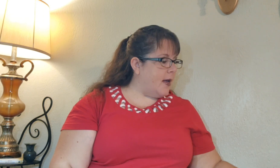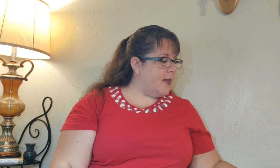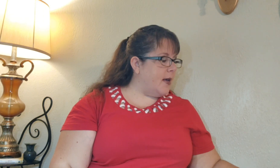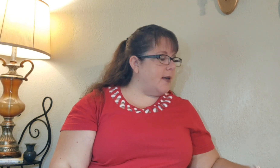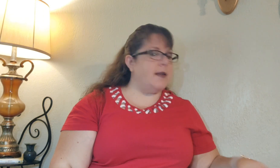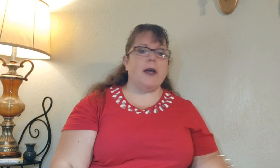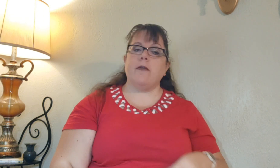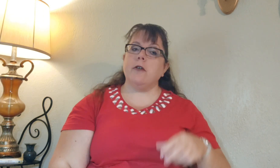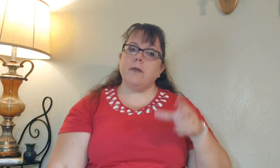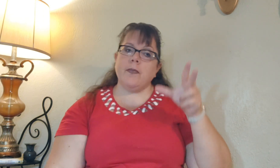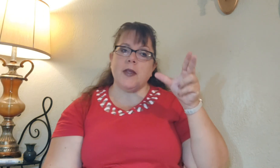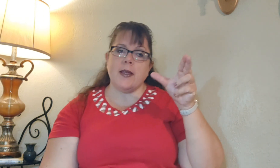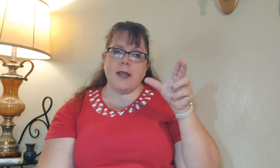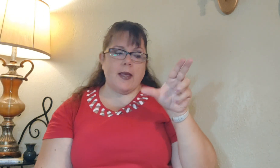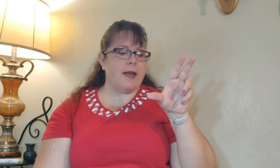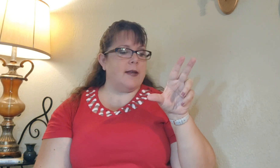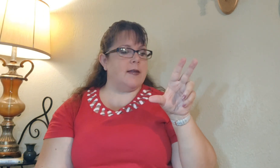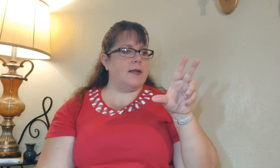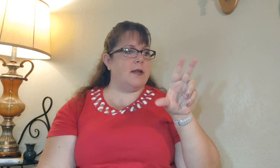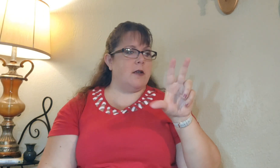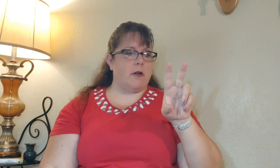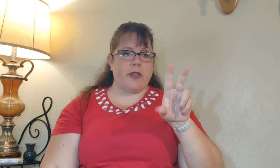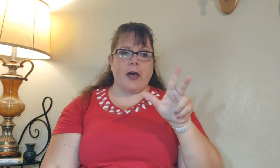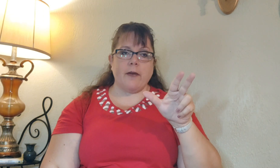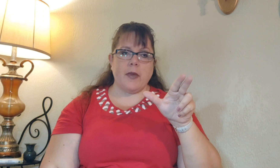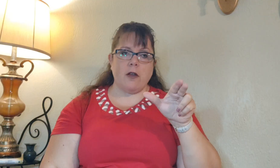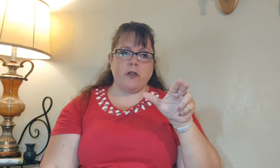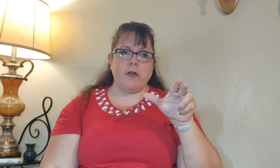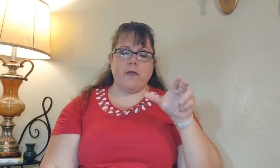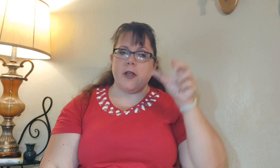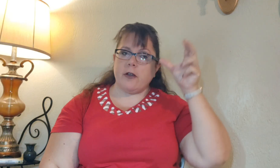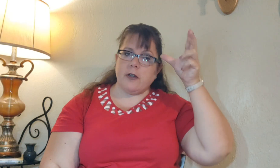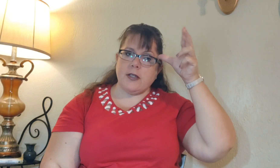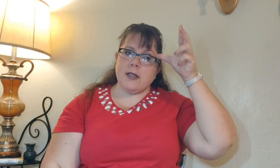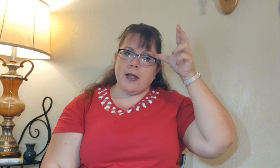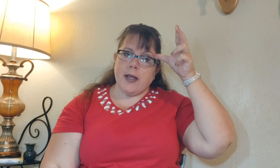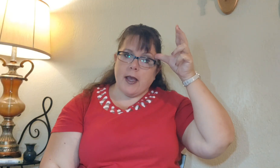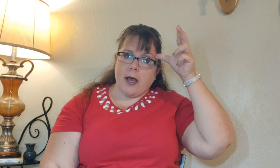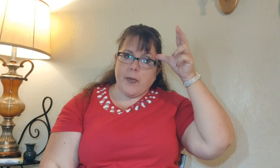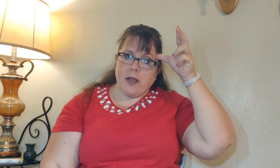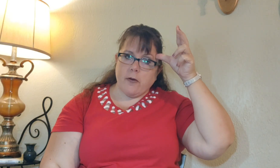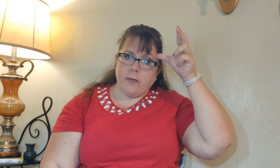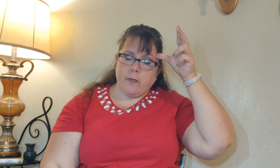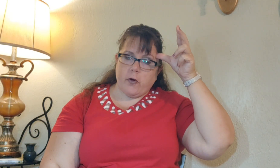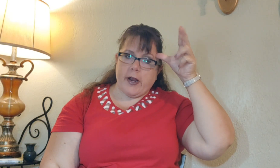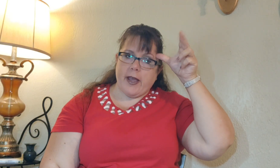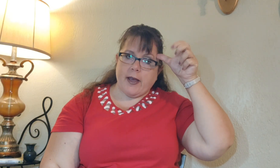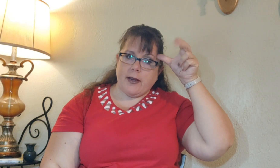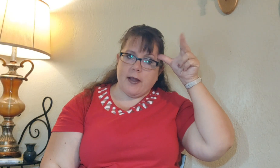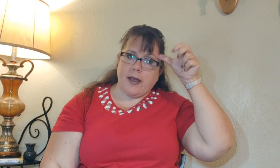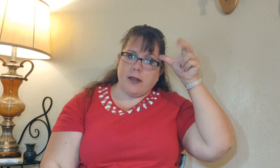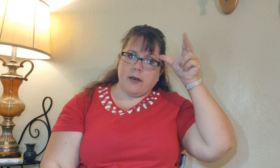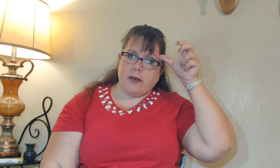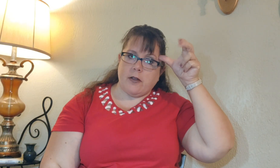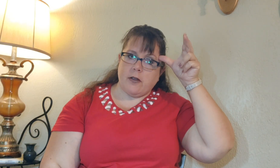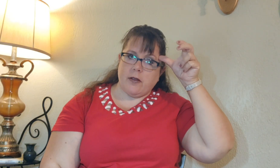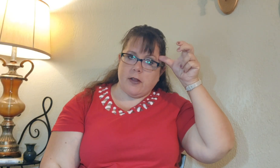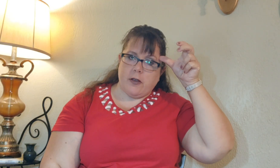And then devil is your thumb and your 2 fingers up at your forehead, and